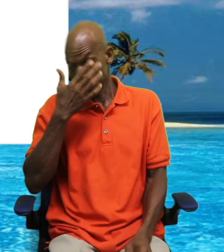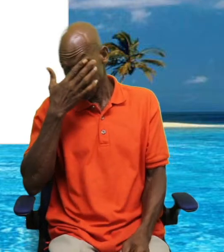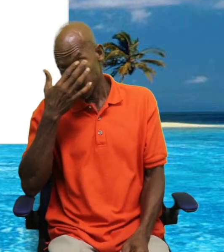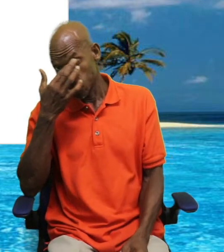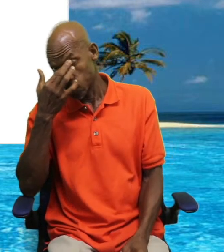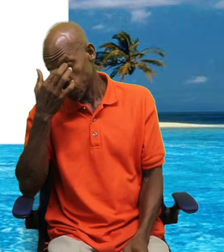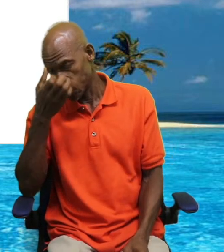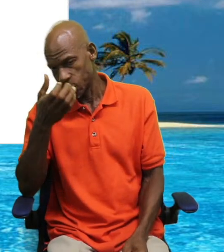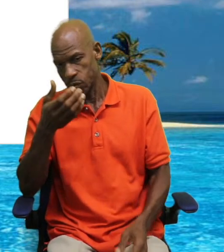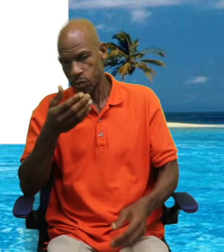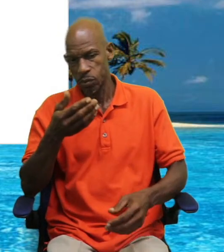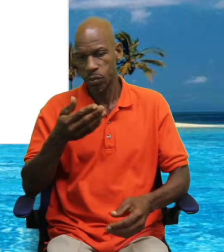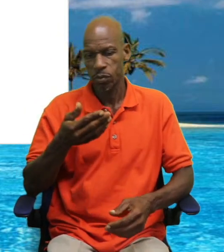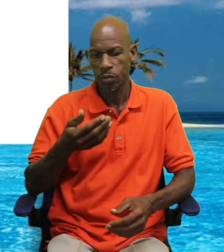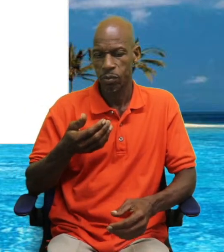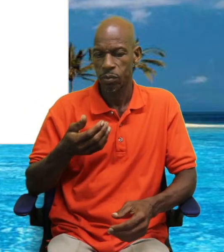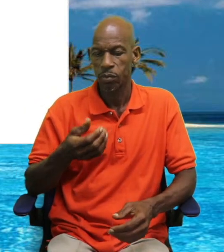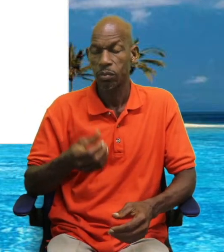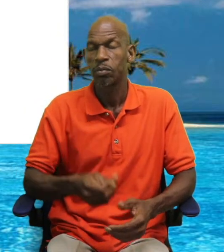is the subject for number one?